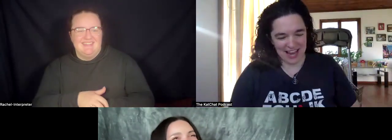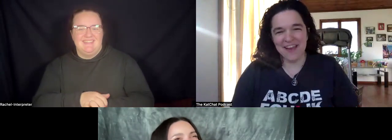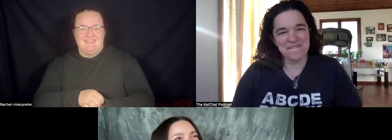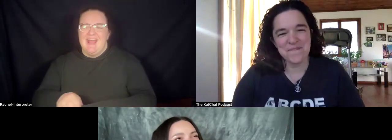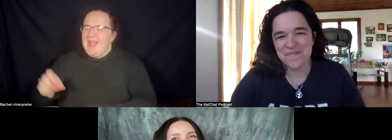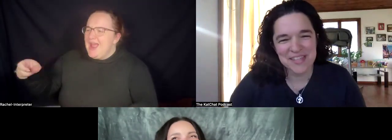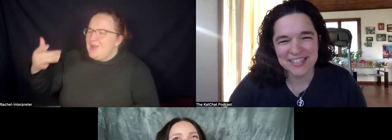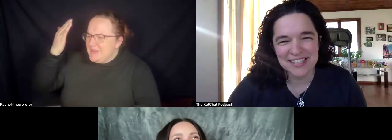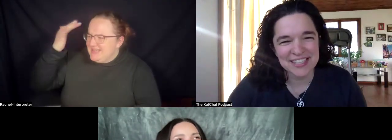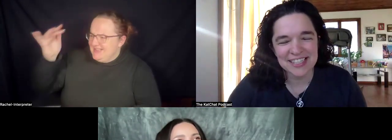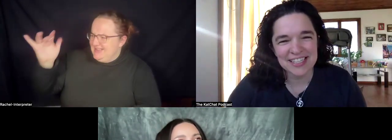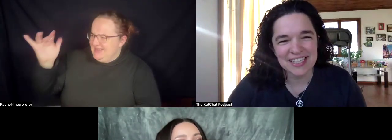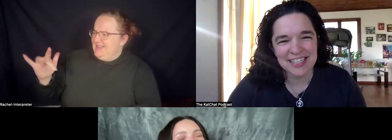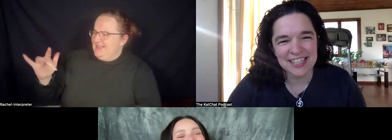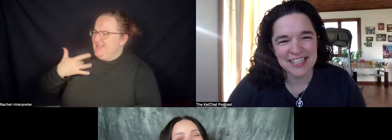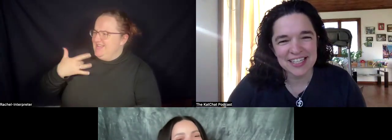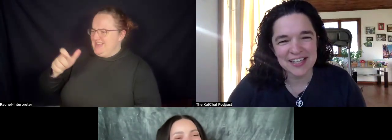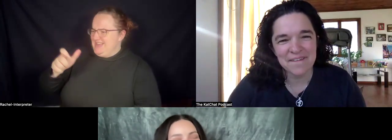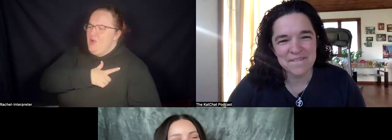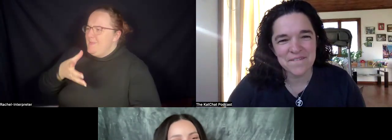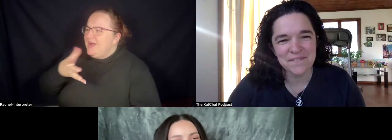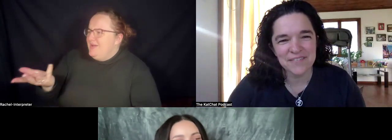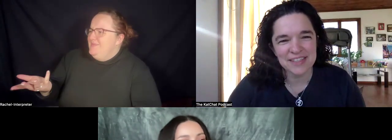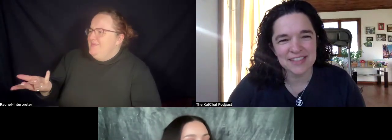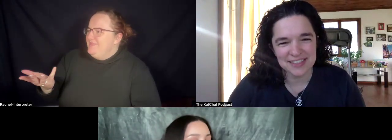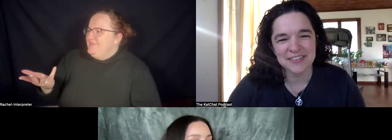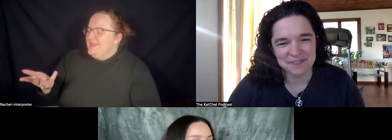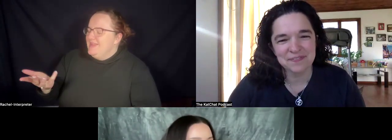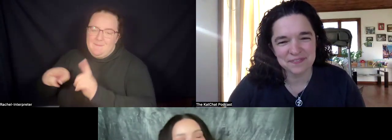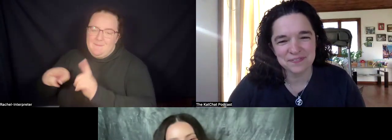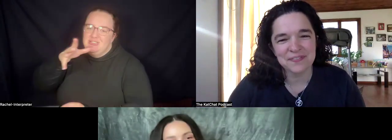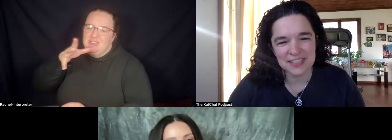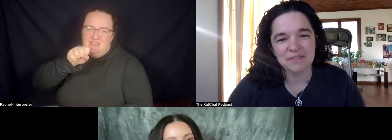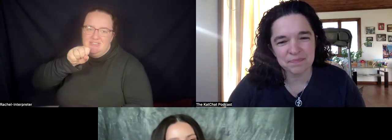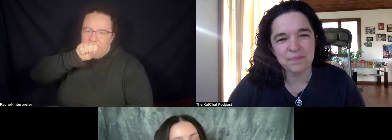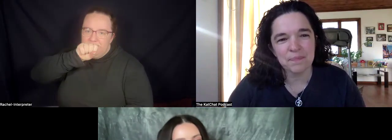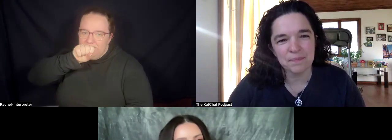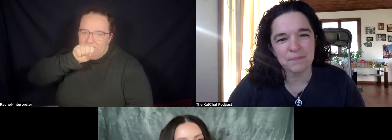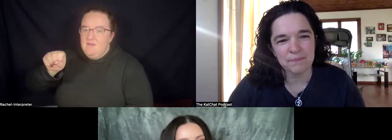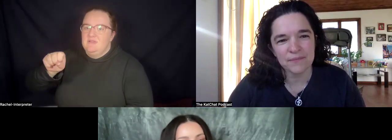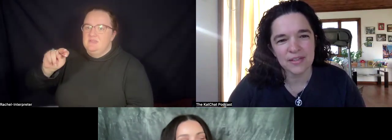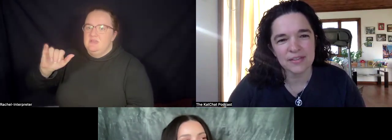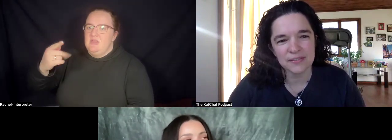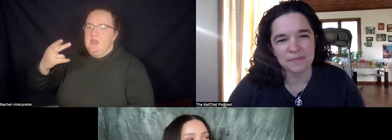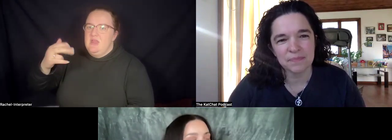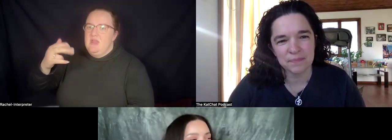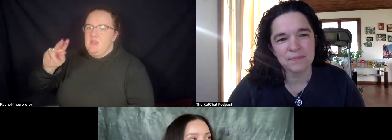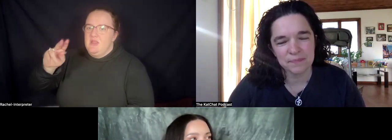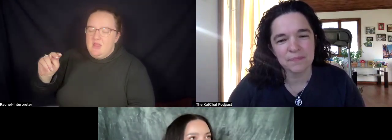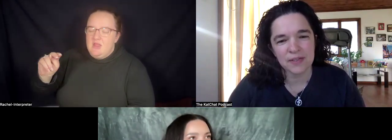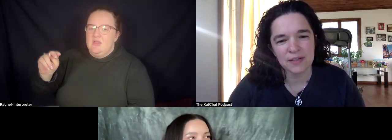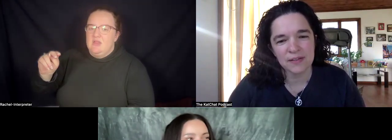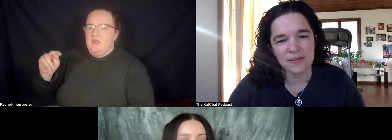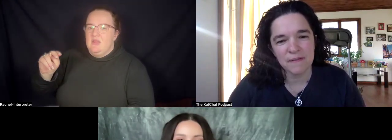I know, it Kathryn. feels a bit disloyal, mother, but she loves Nathan. And then yeah, Christmas on Fifth was a special one. She said